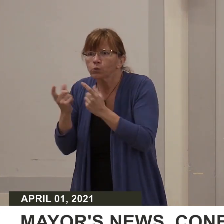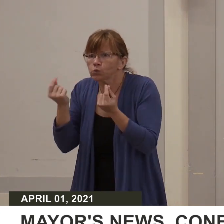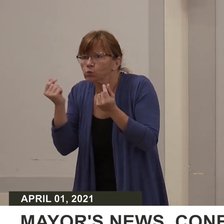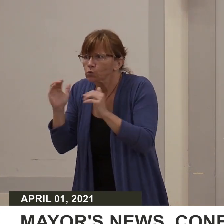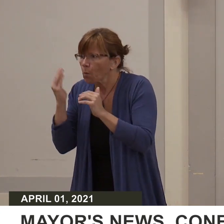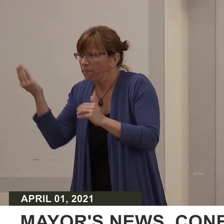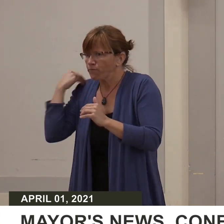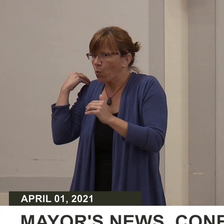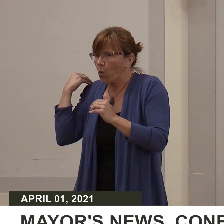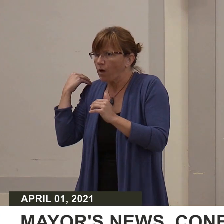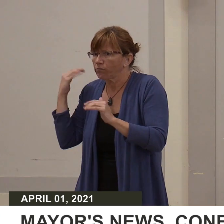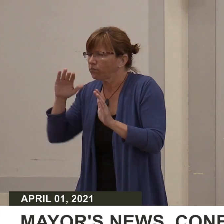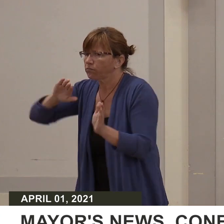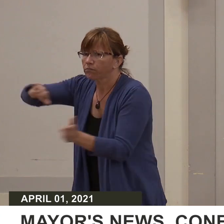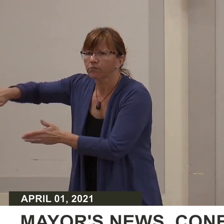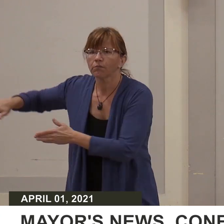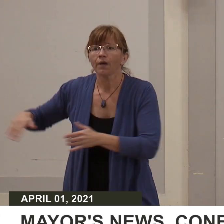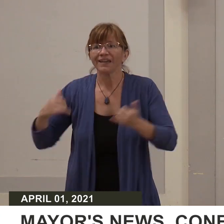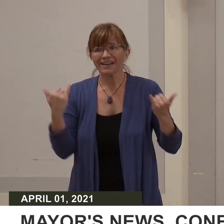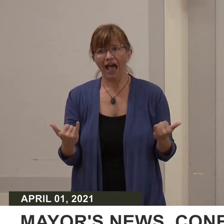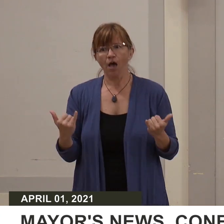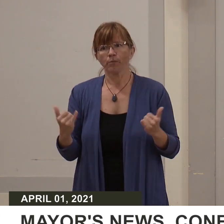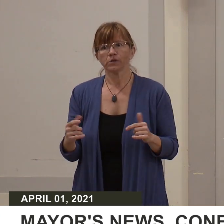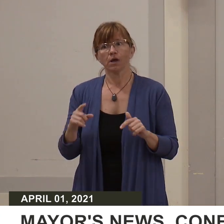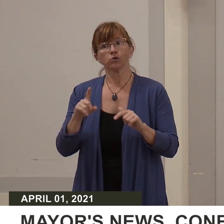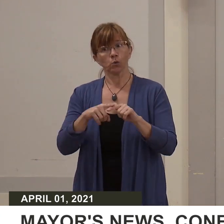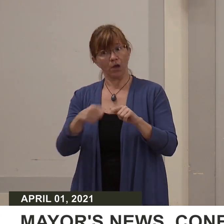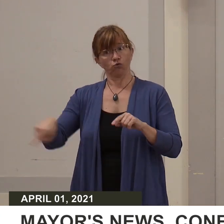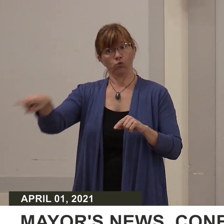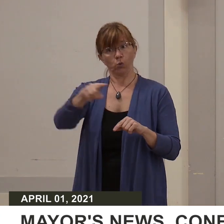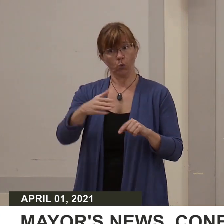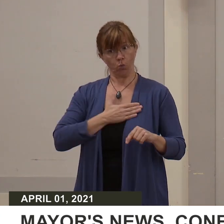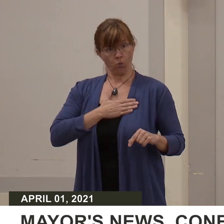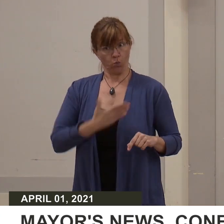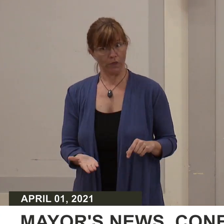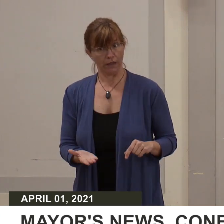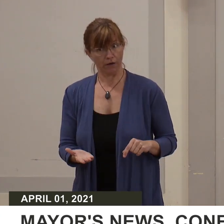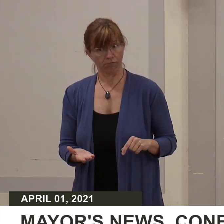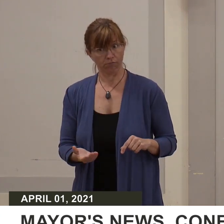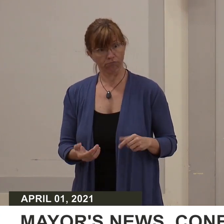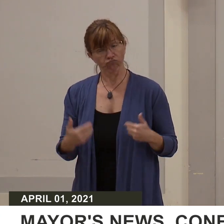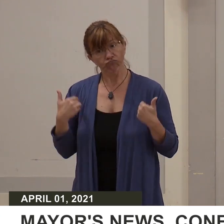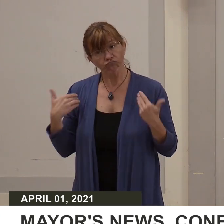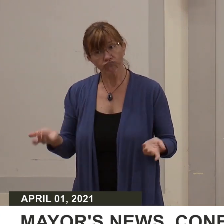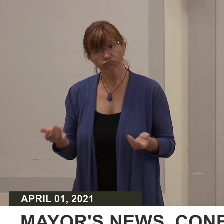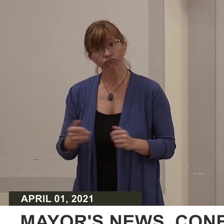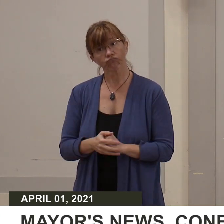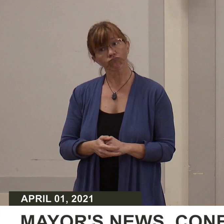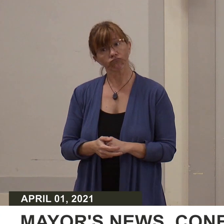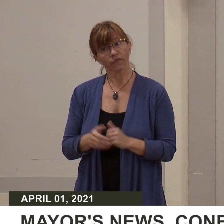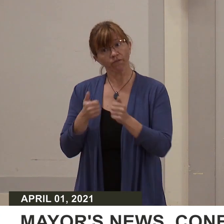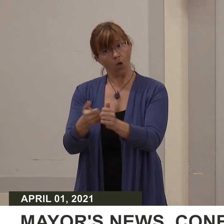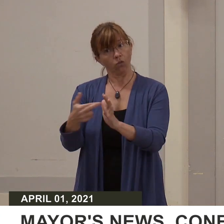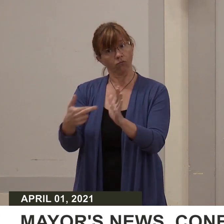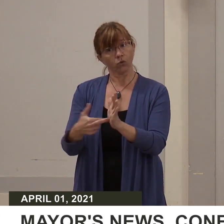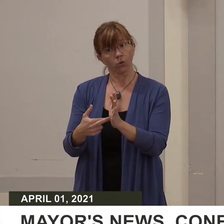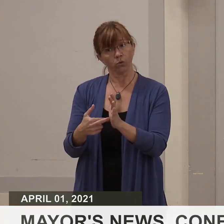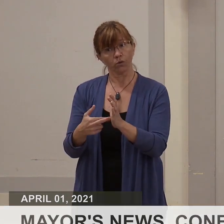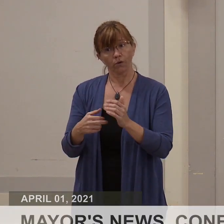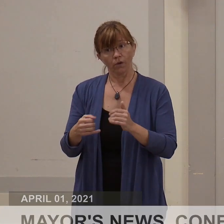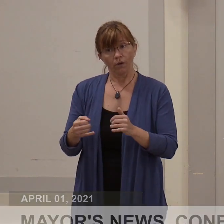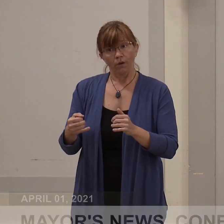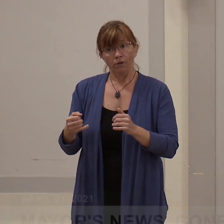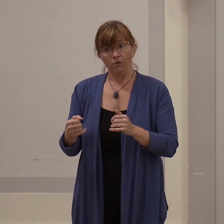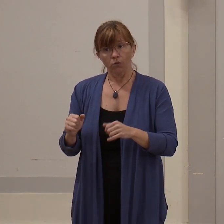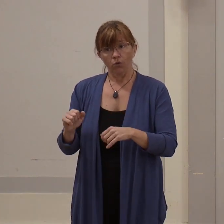whether Baltimore City residents are willing to do it. This weekend, as you finalize your Easter holiday plans, make sure that you're taking into account